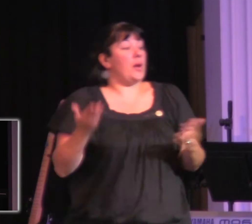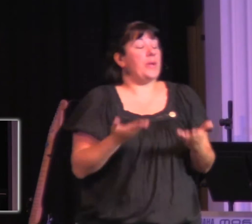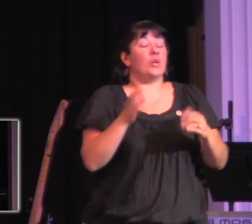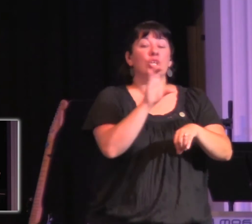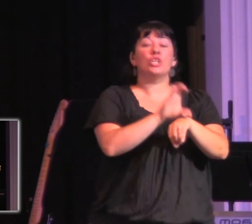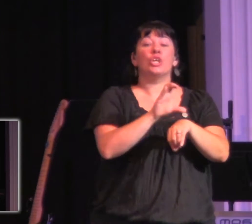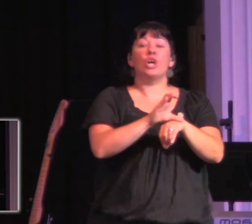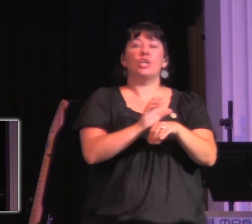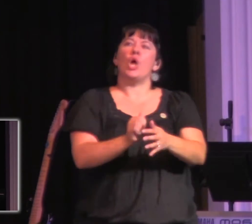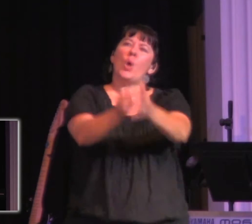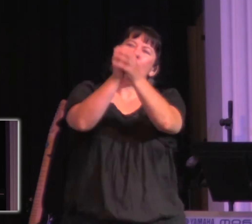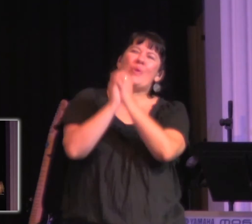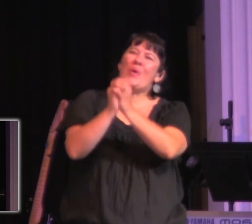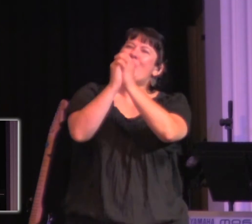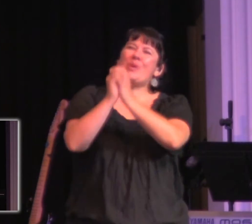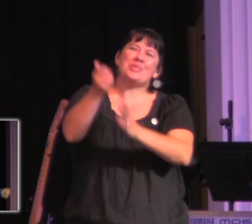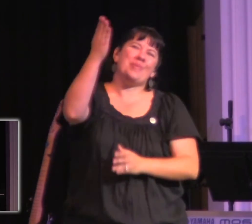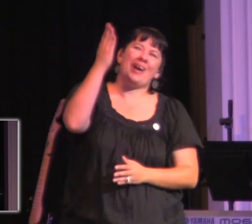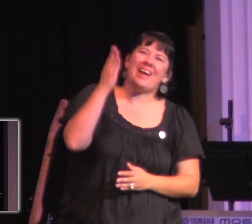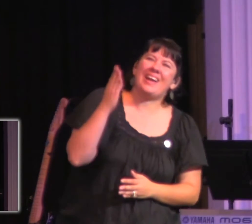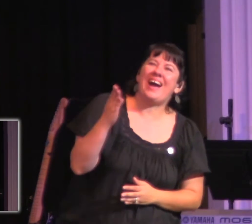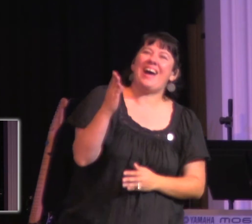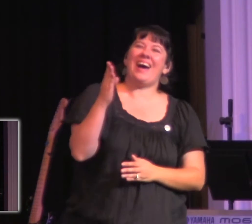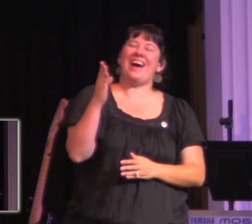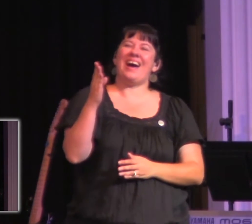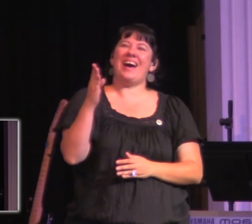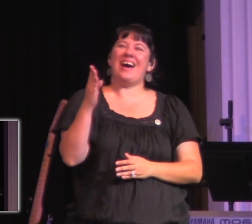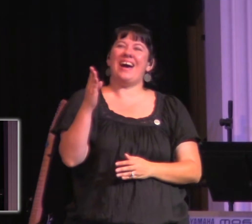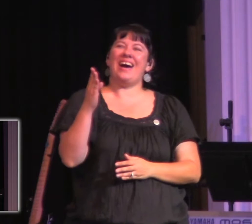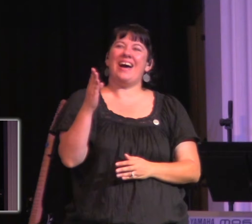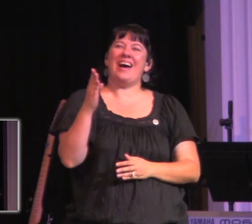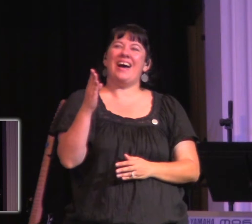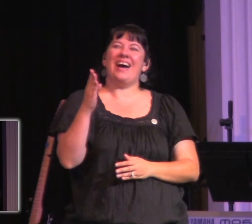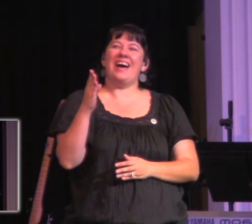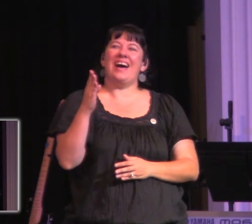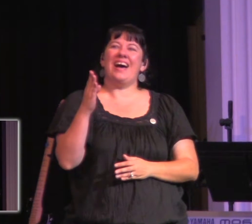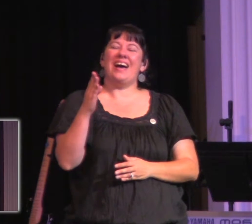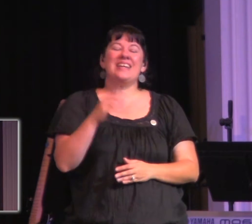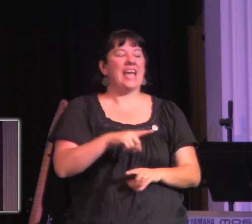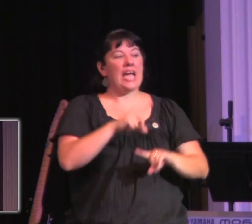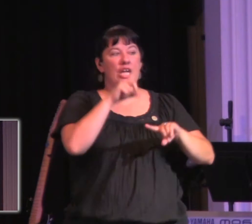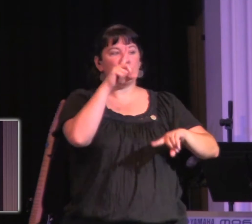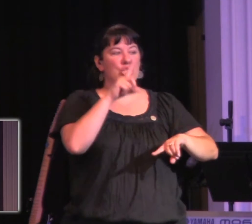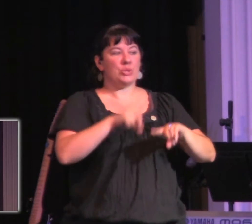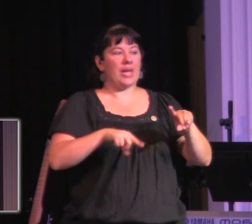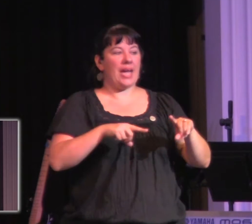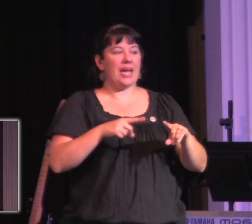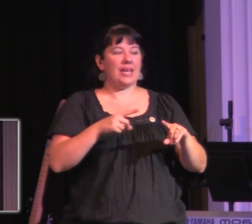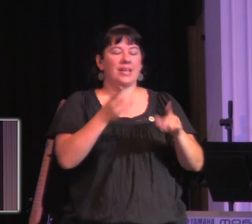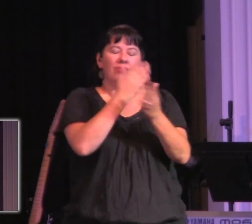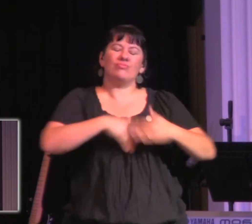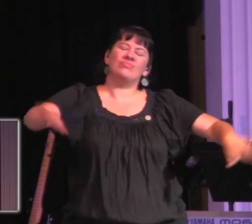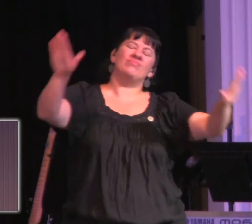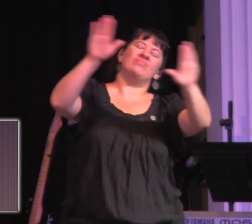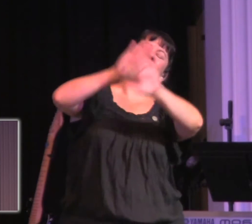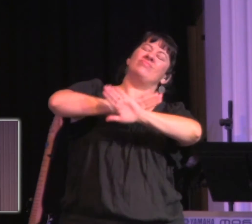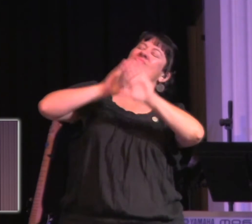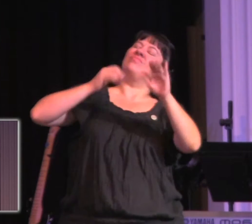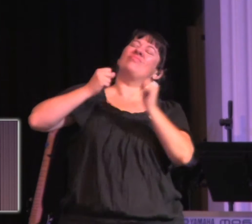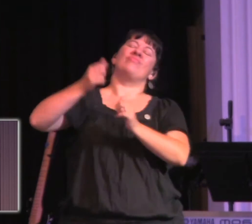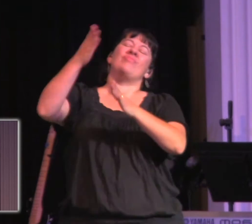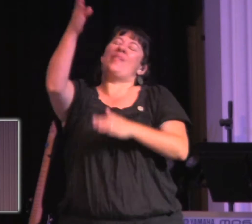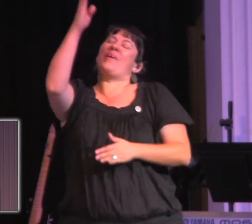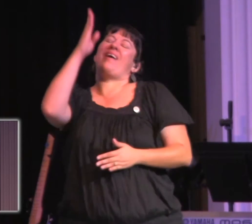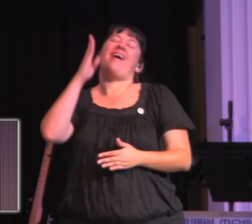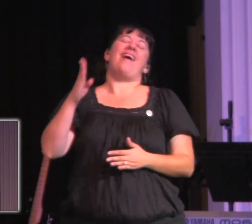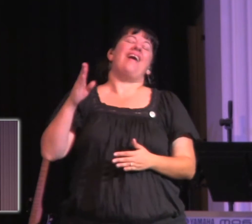being able to just like, oh, Father God, and you're ready to jump in his arms, there's something inside of you that says, I don't know if he can be trusted.